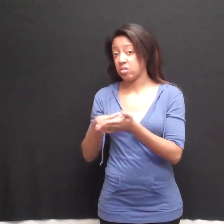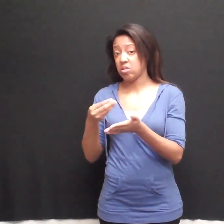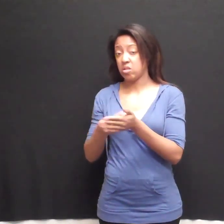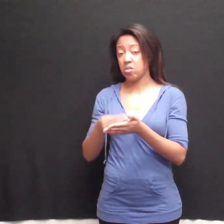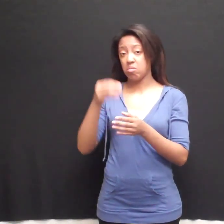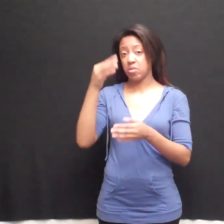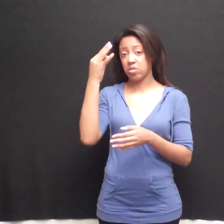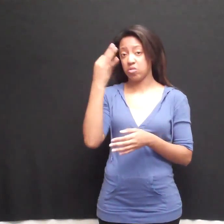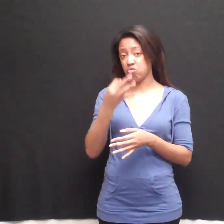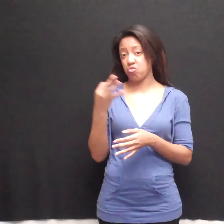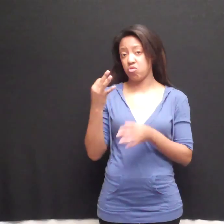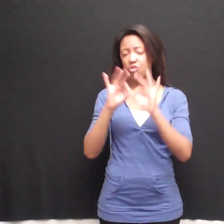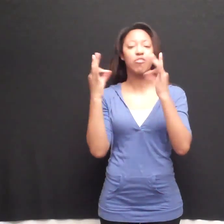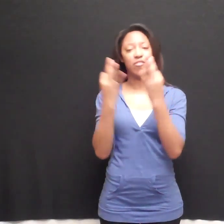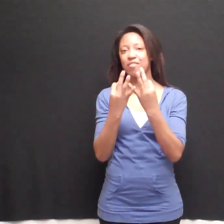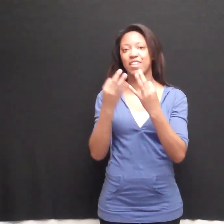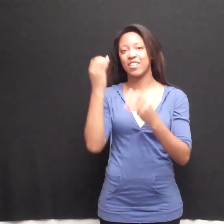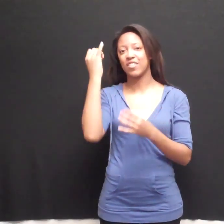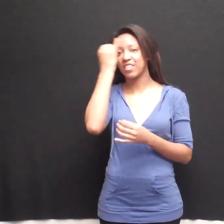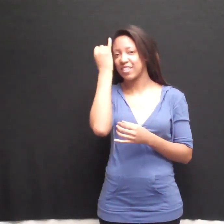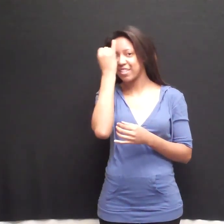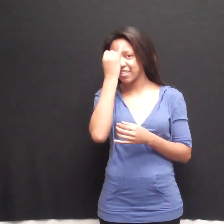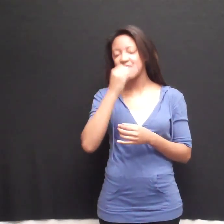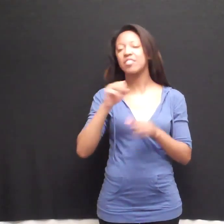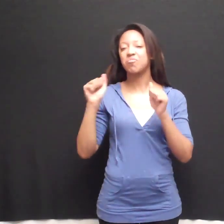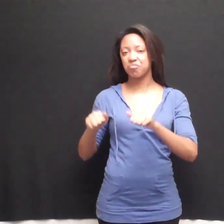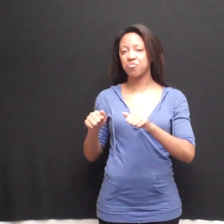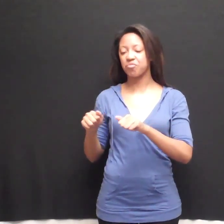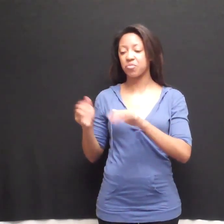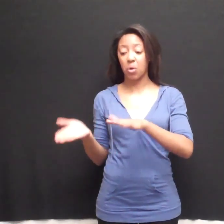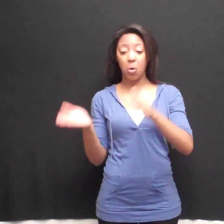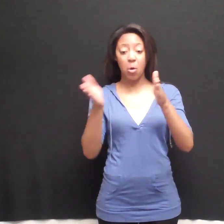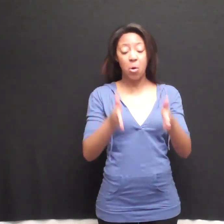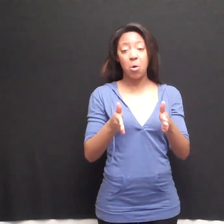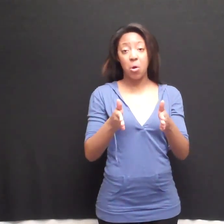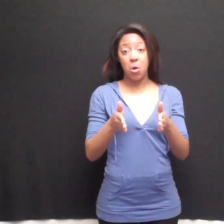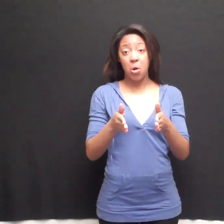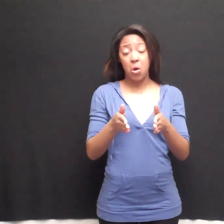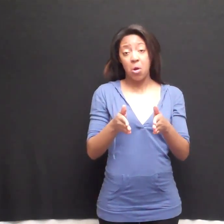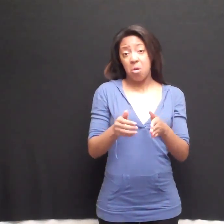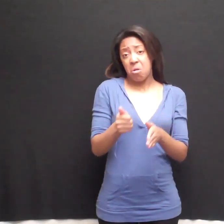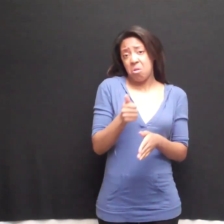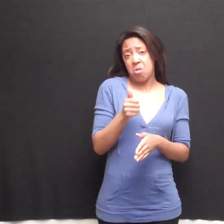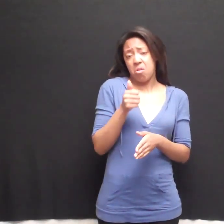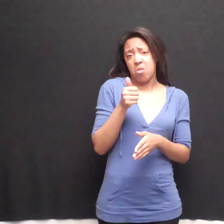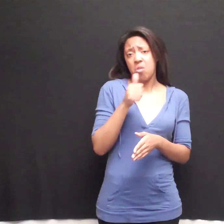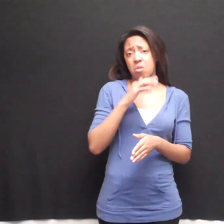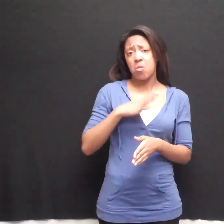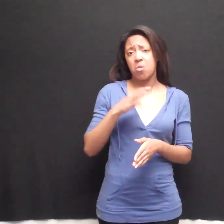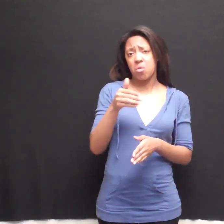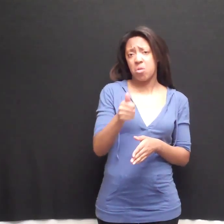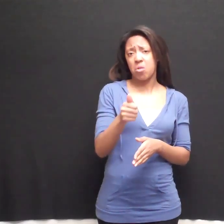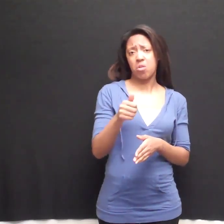Or Julia Rosen, whose 17-year-old son worked alongside her to help support 3 younger children.